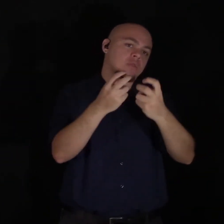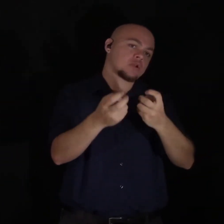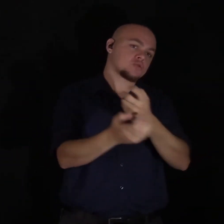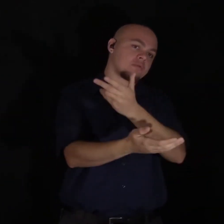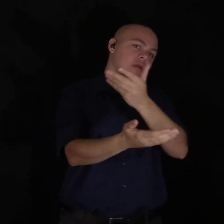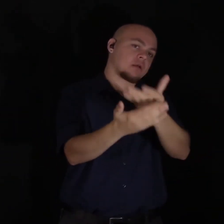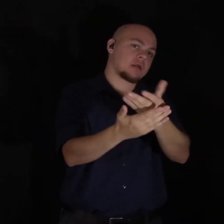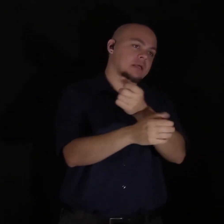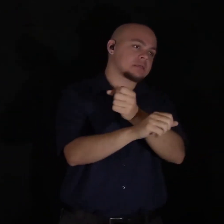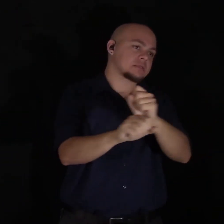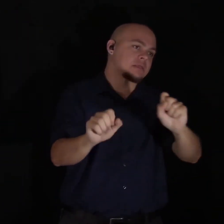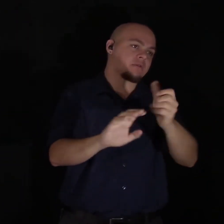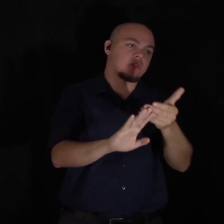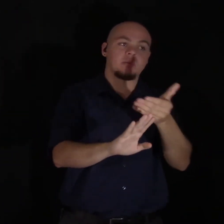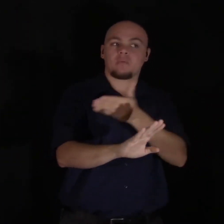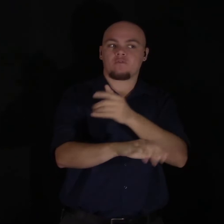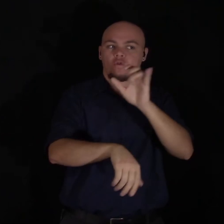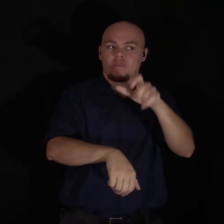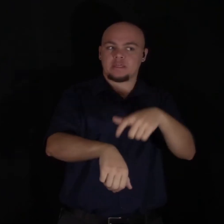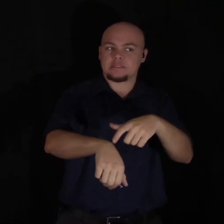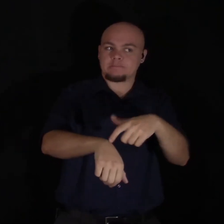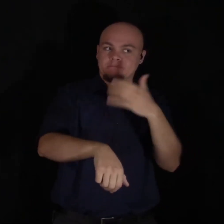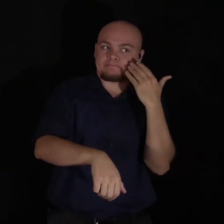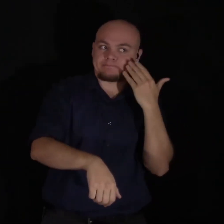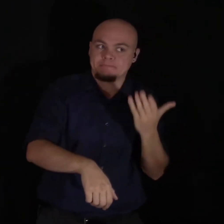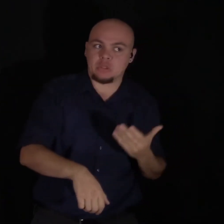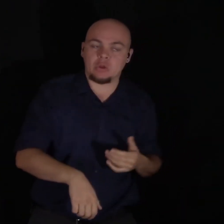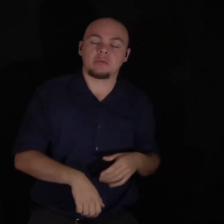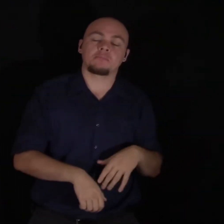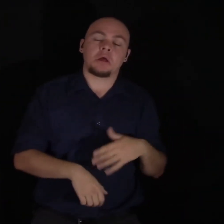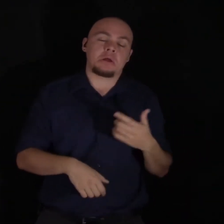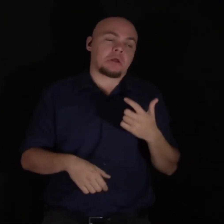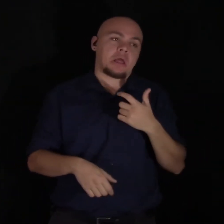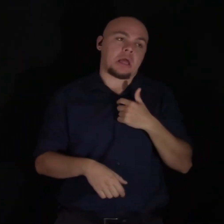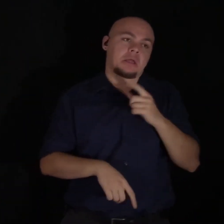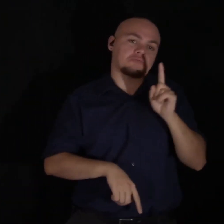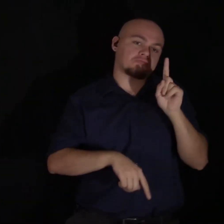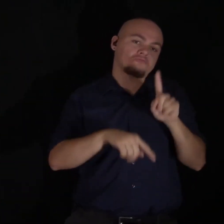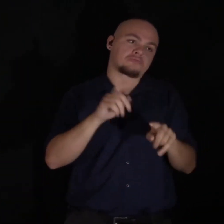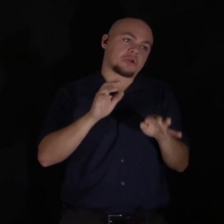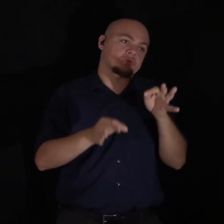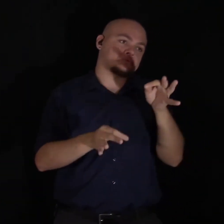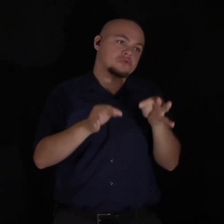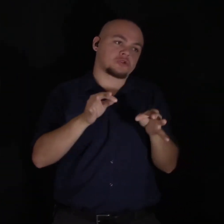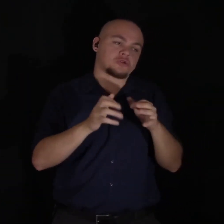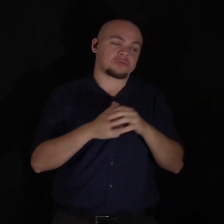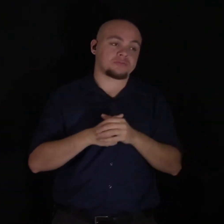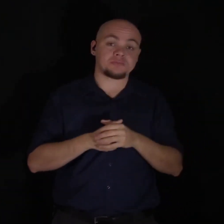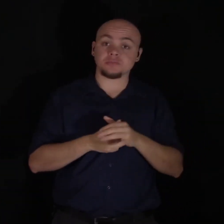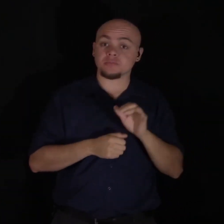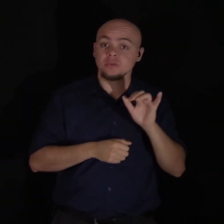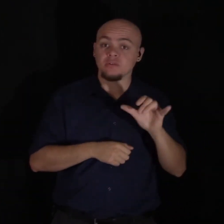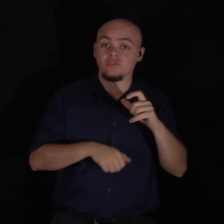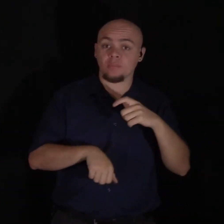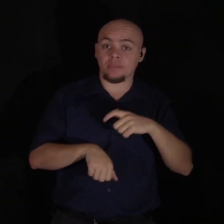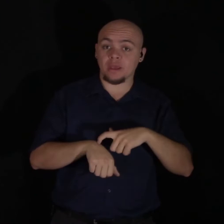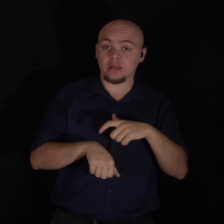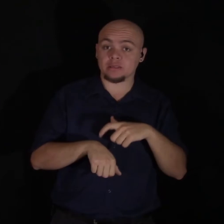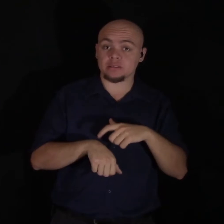safety before that time, but of this I could not judge. From this time a new spirit